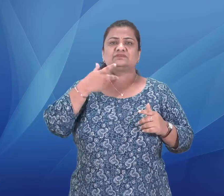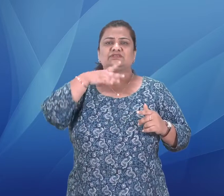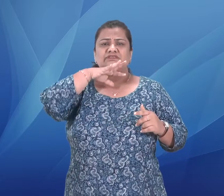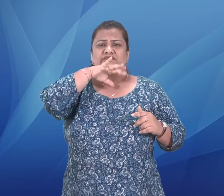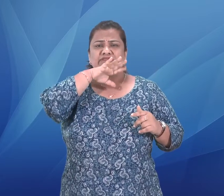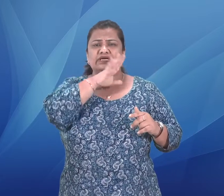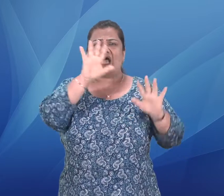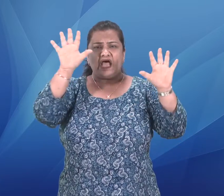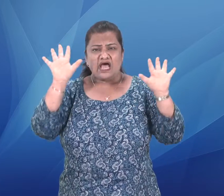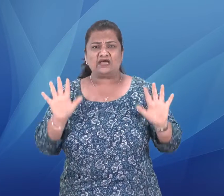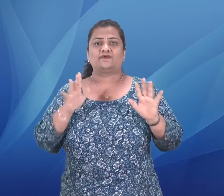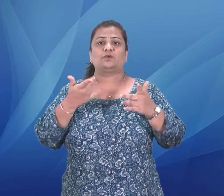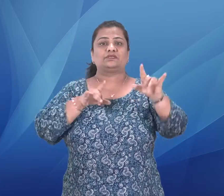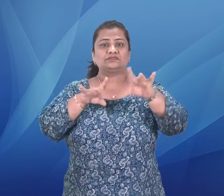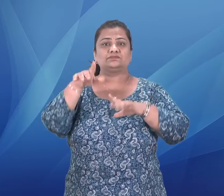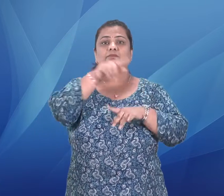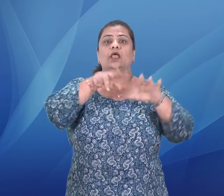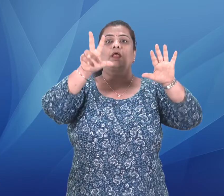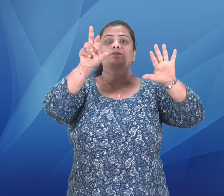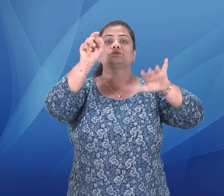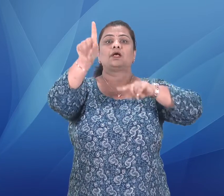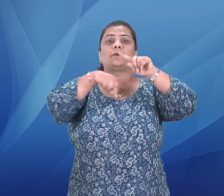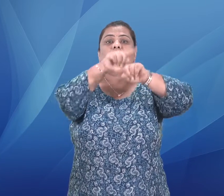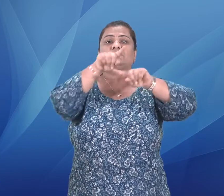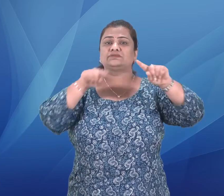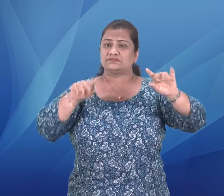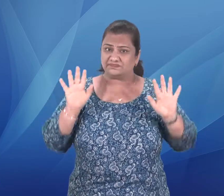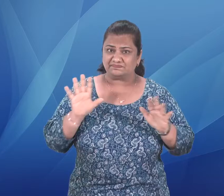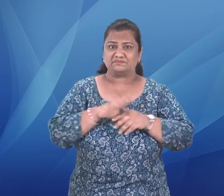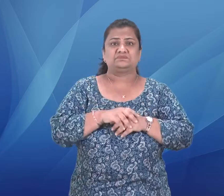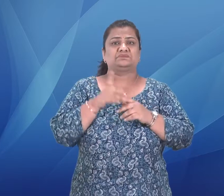were alarming and highlighted the need for rapidly curbing fossil fuels.